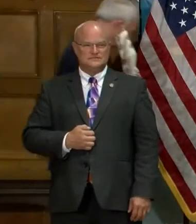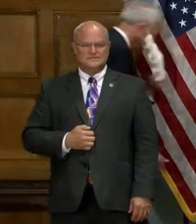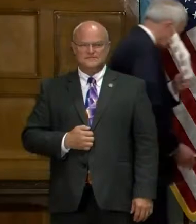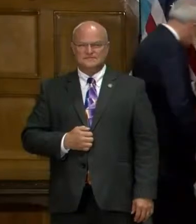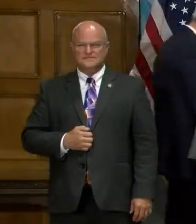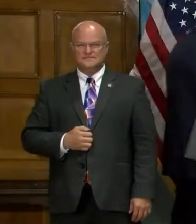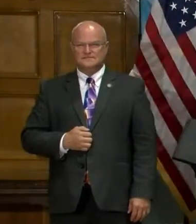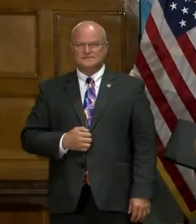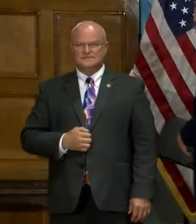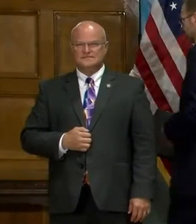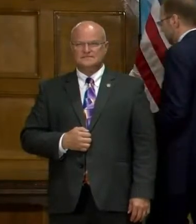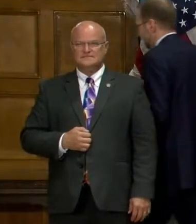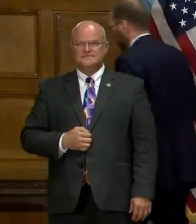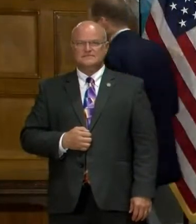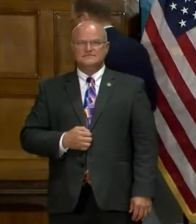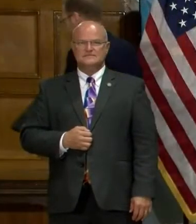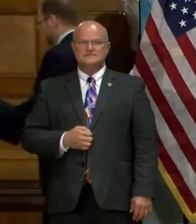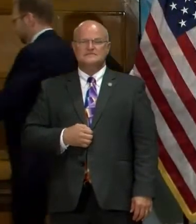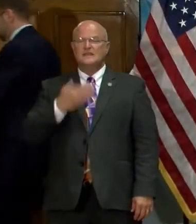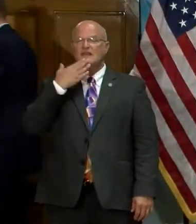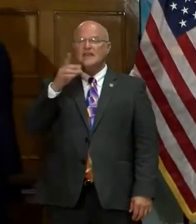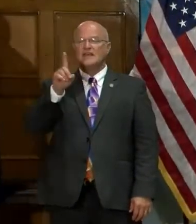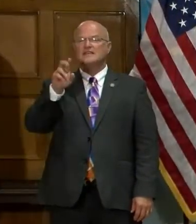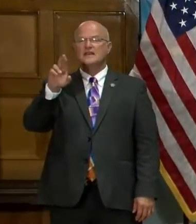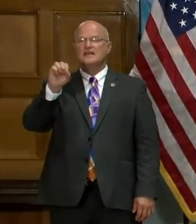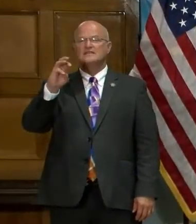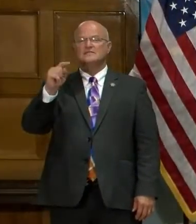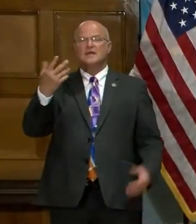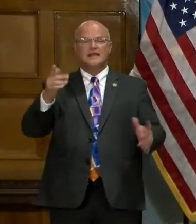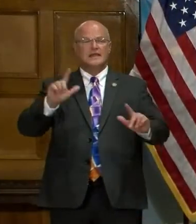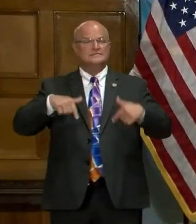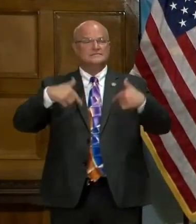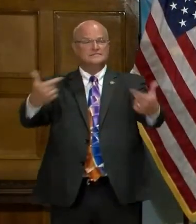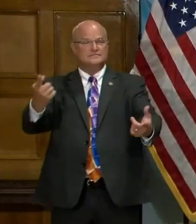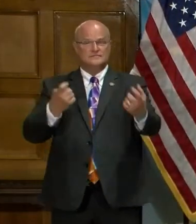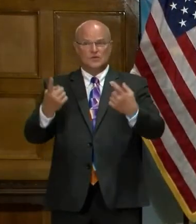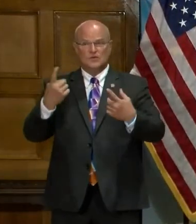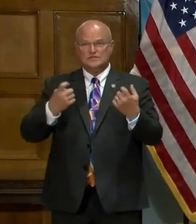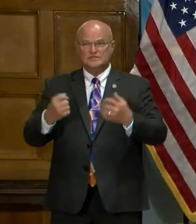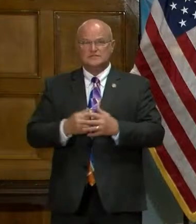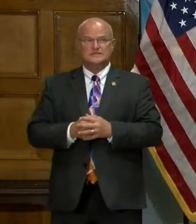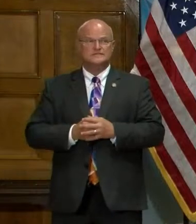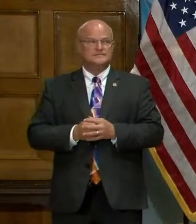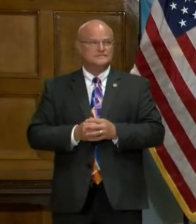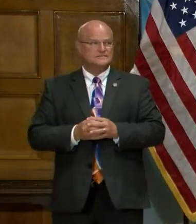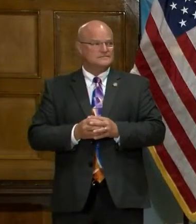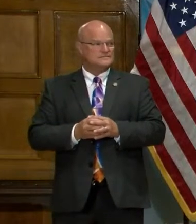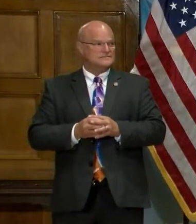Thank you, Dr. Smith. With that, we'll turn it over to questions.